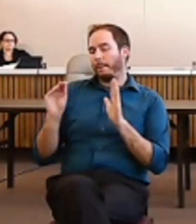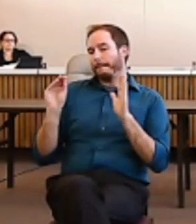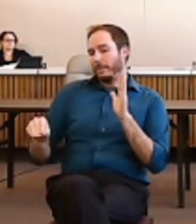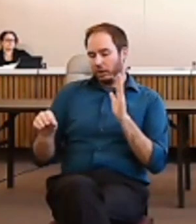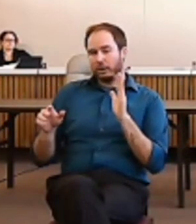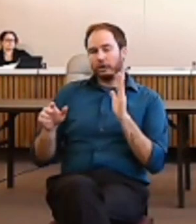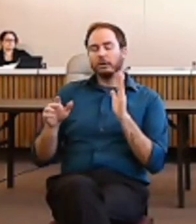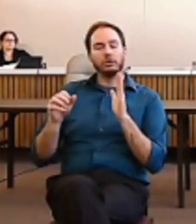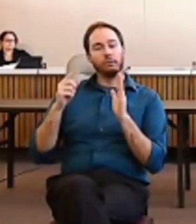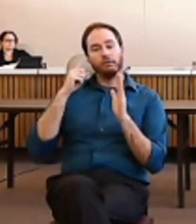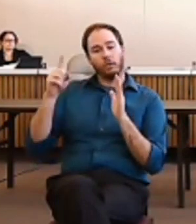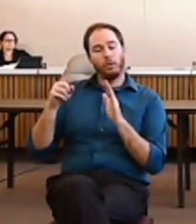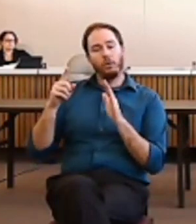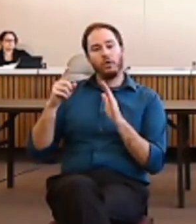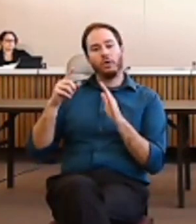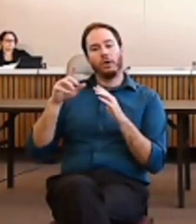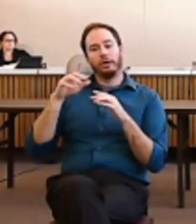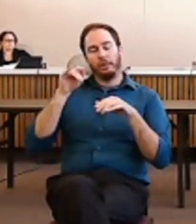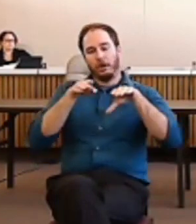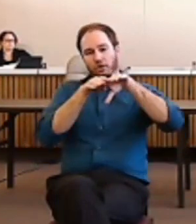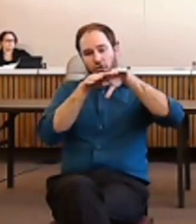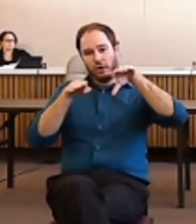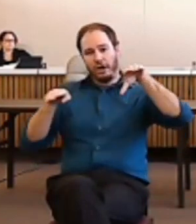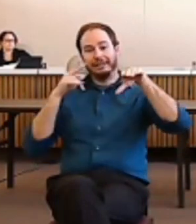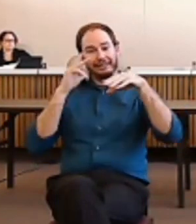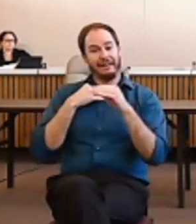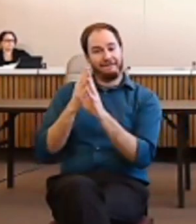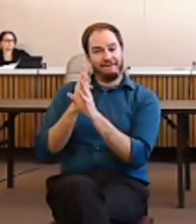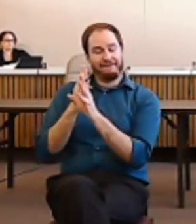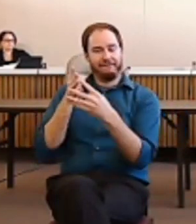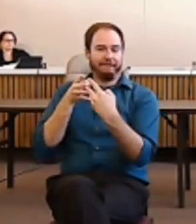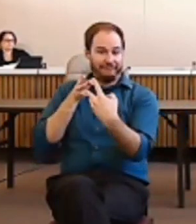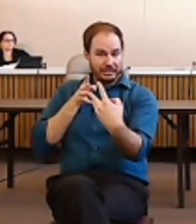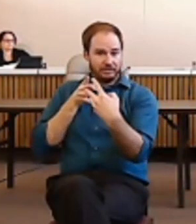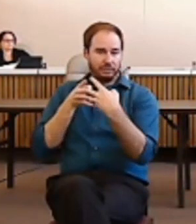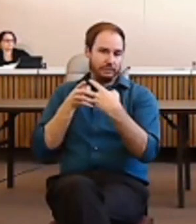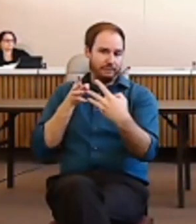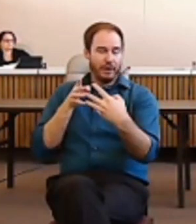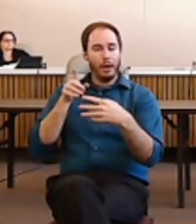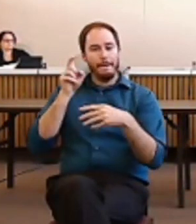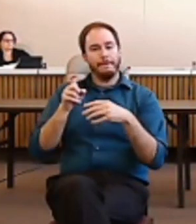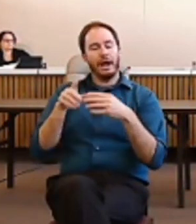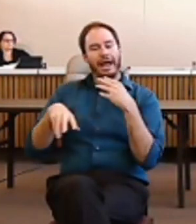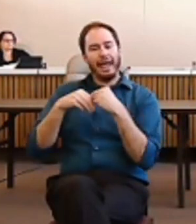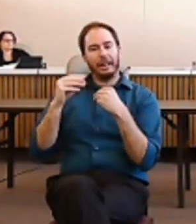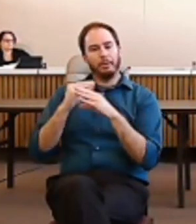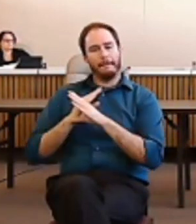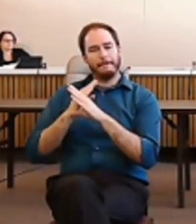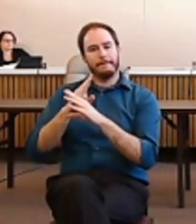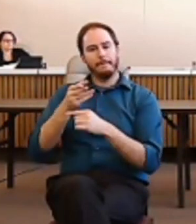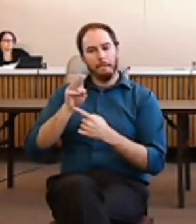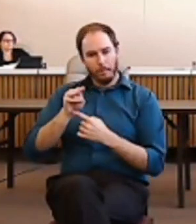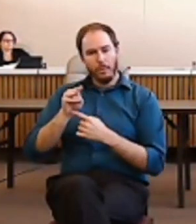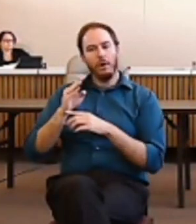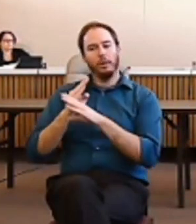of, so when they're going to do the grading, you see that fence, that has to be bermed a bit or a swell